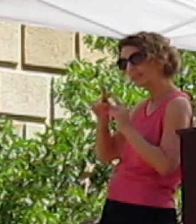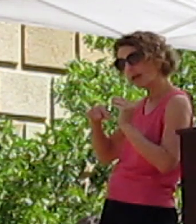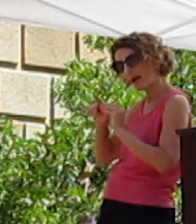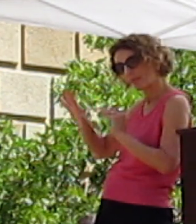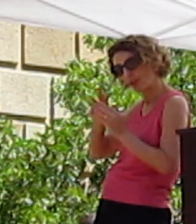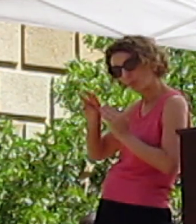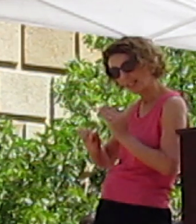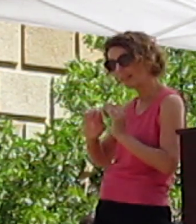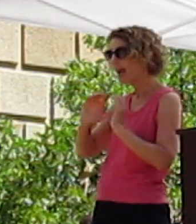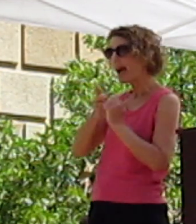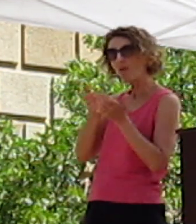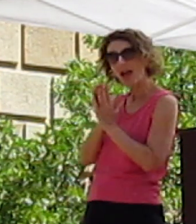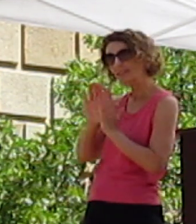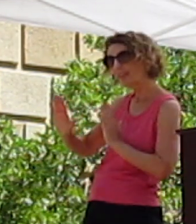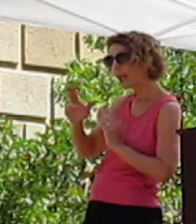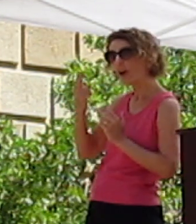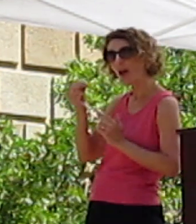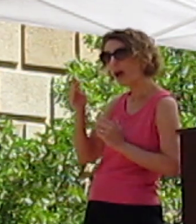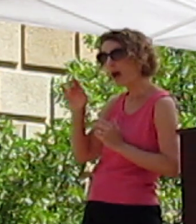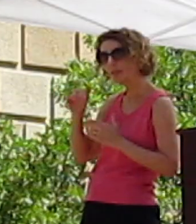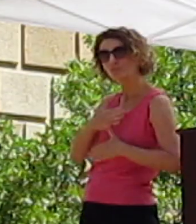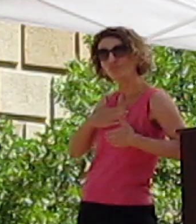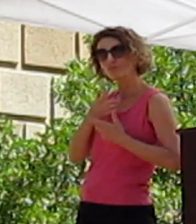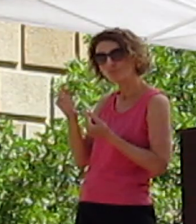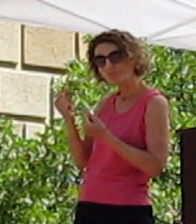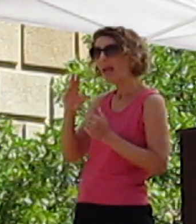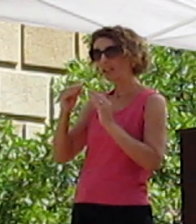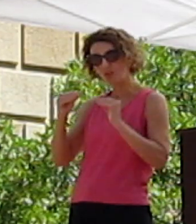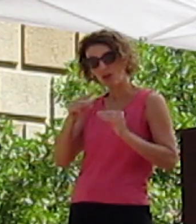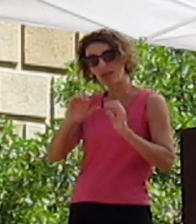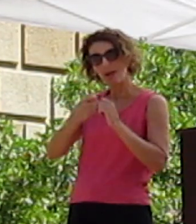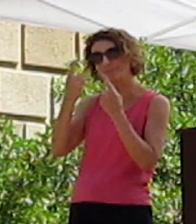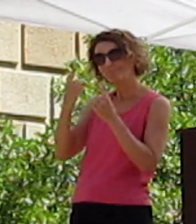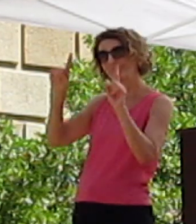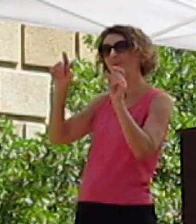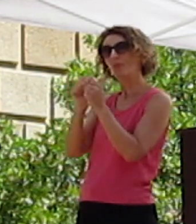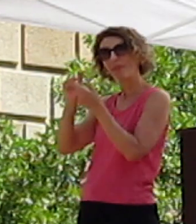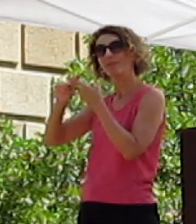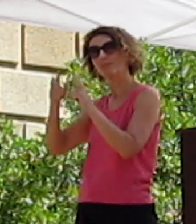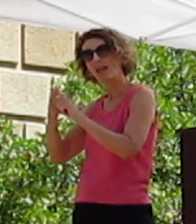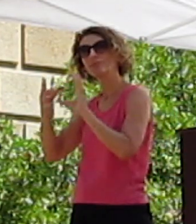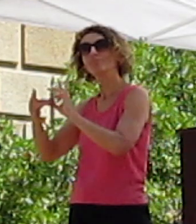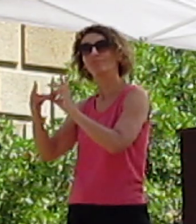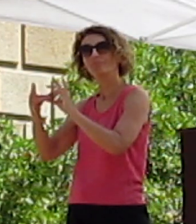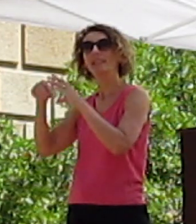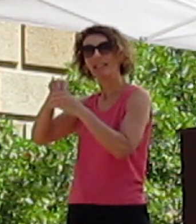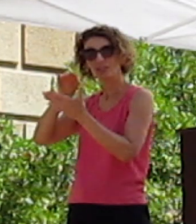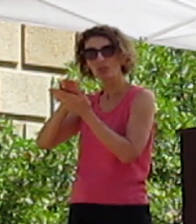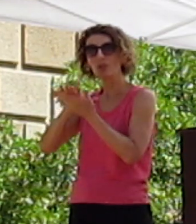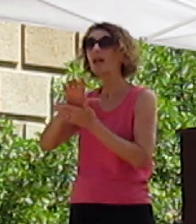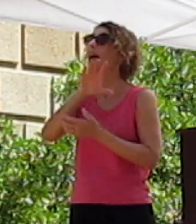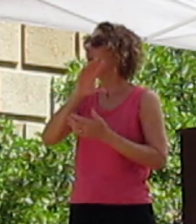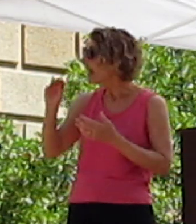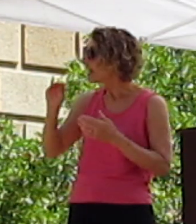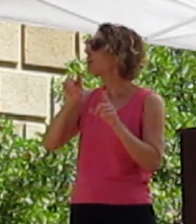how to ask what their hobbies are, and have taught him to be successful in his friendships at school. I have also